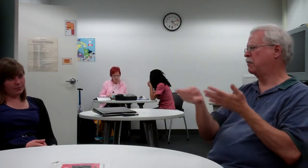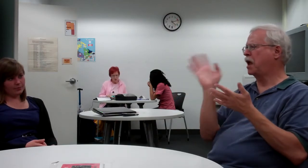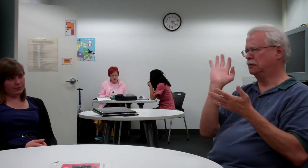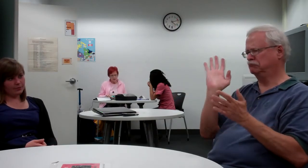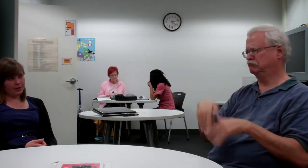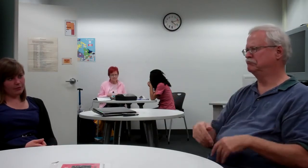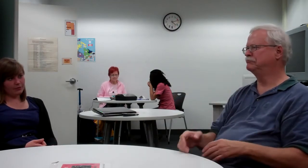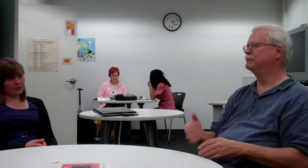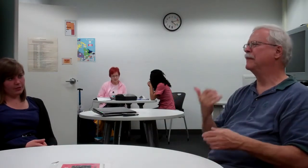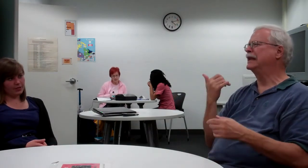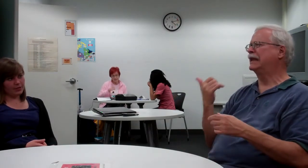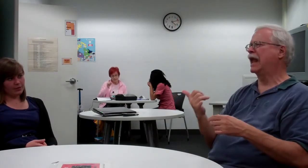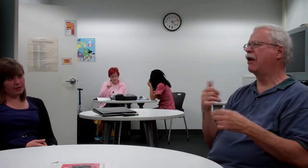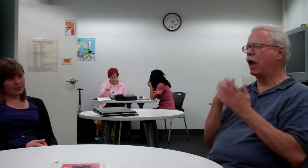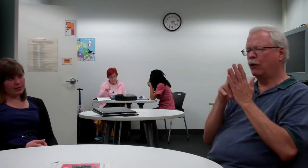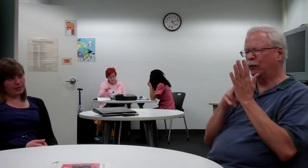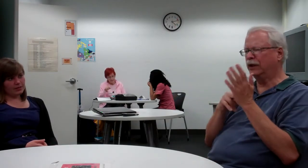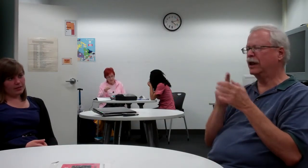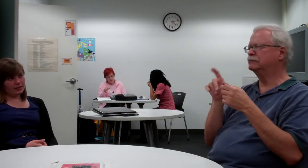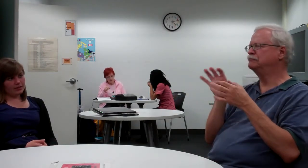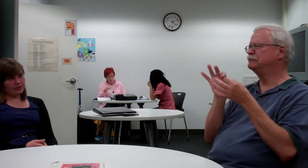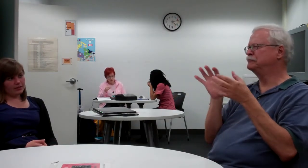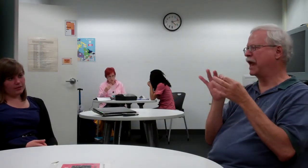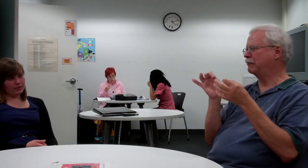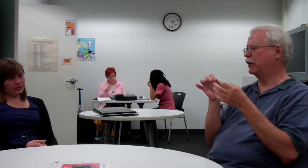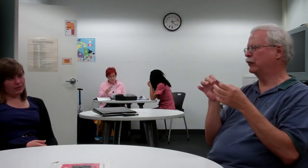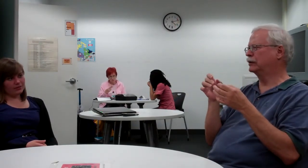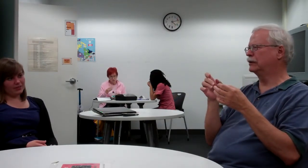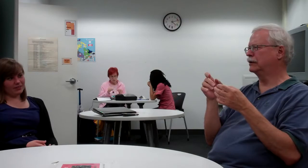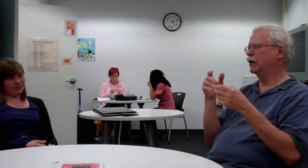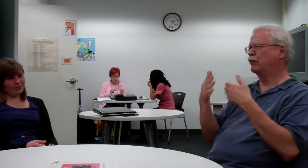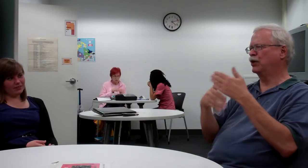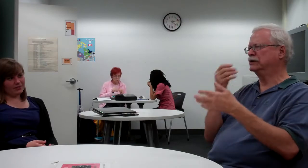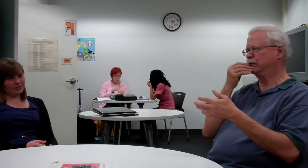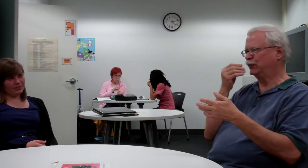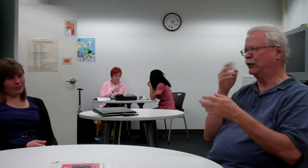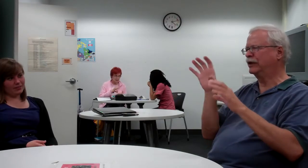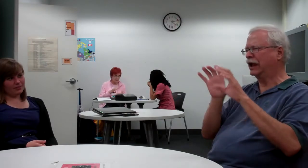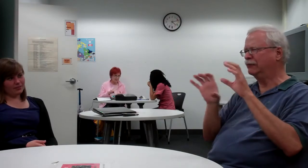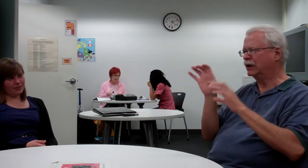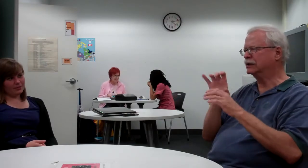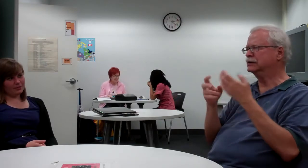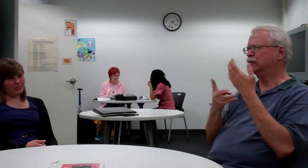we would buy food all the time. And now I read the labels and